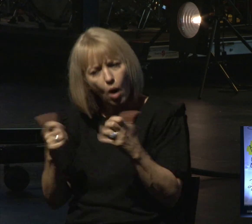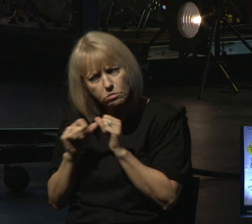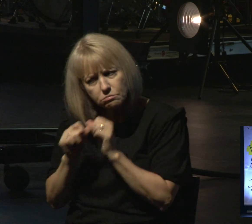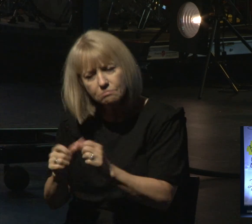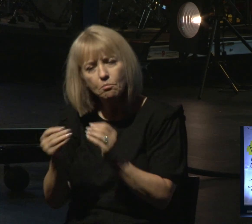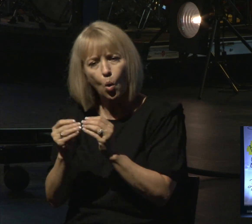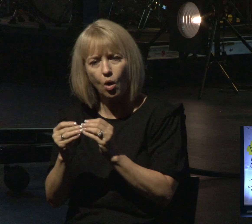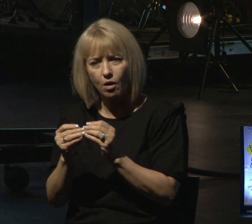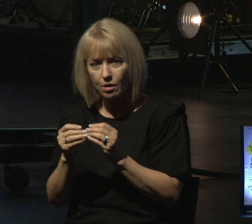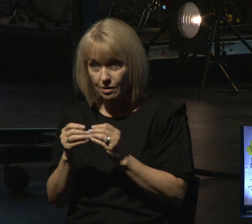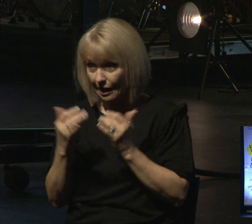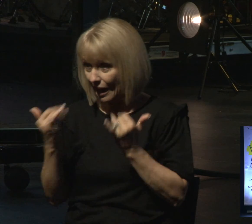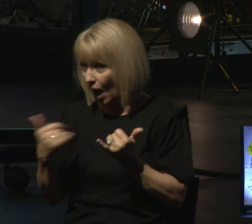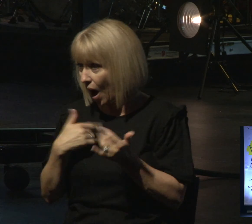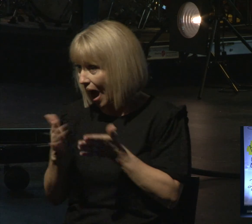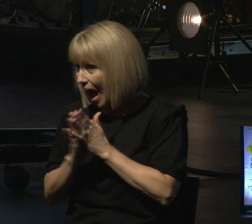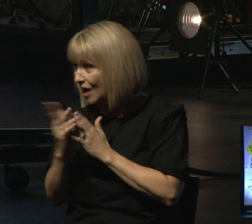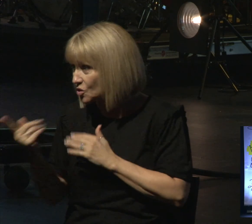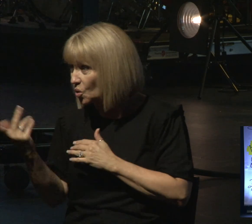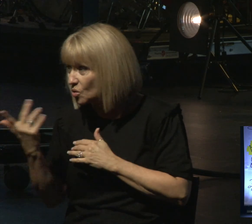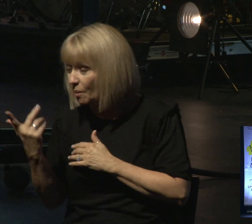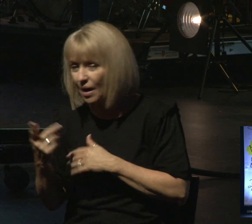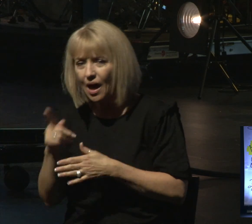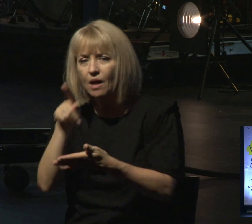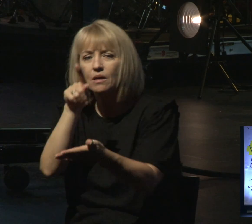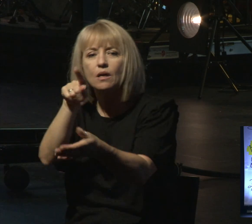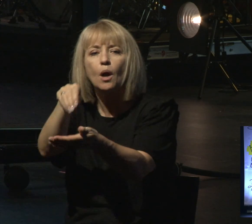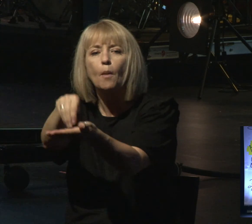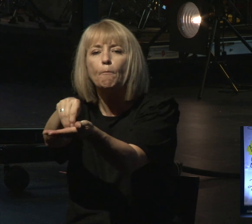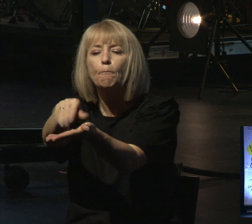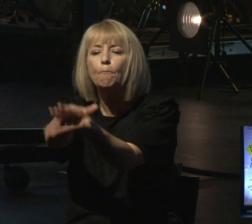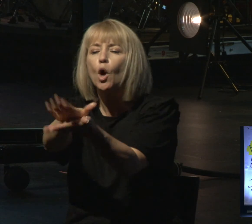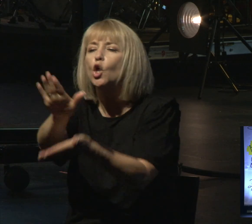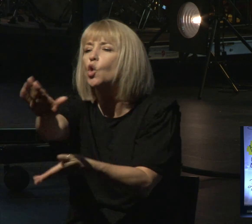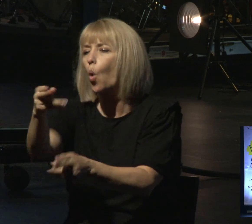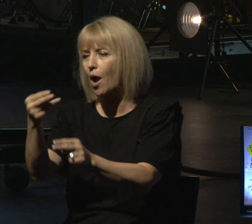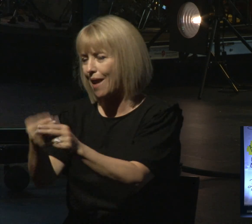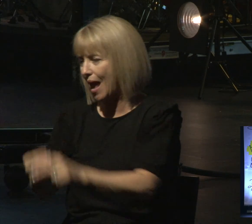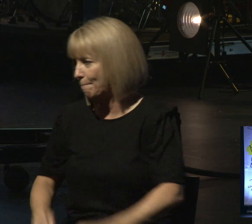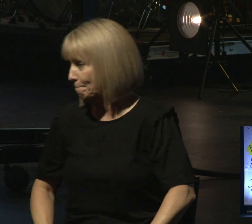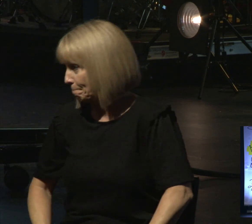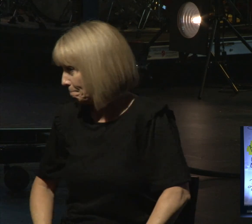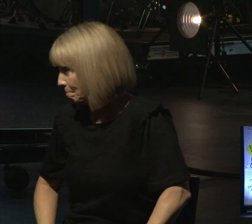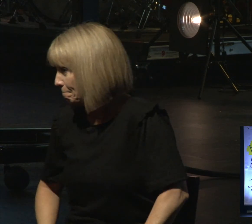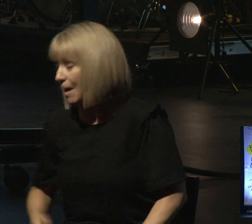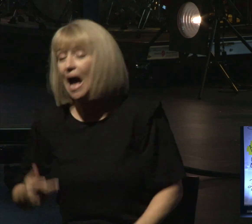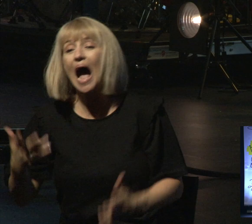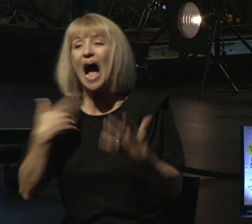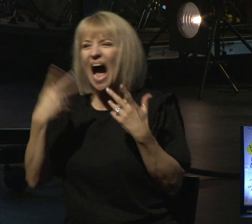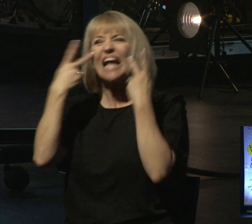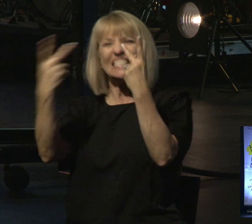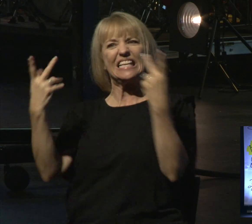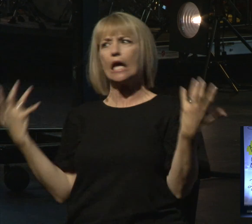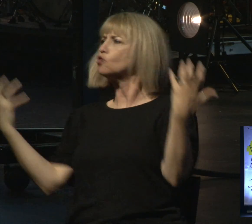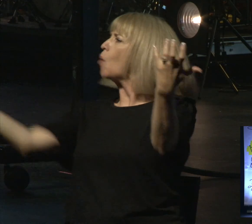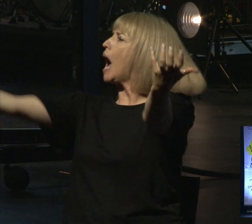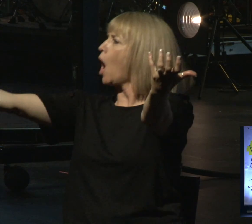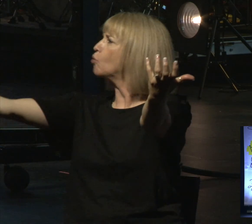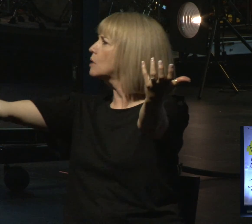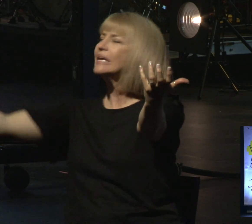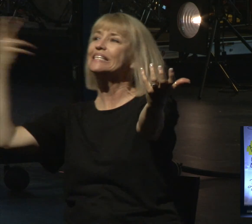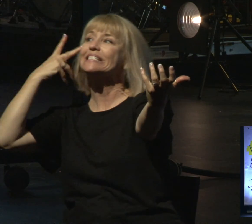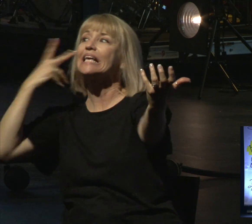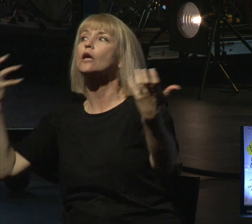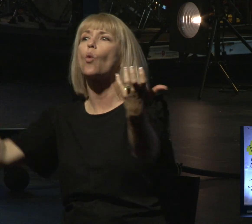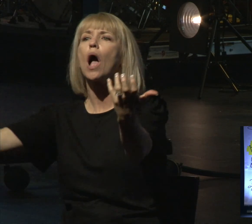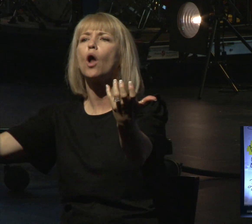your name on it. Because I want to know, like, who's not in the crowd anymore. Like, I see the crowd. What I want to know is who's the disciples